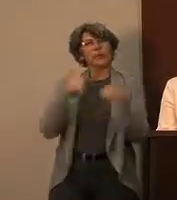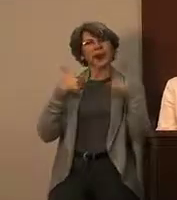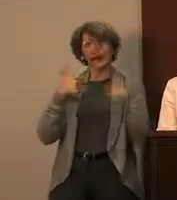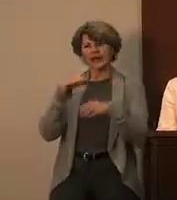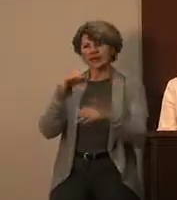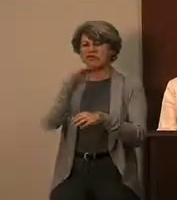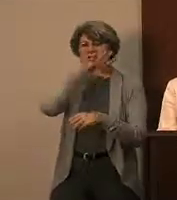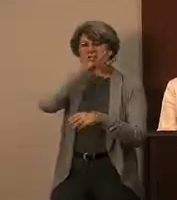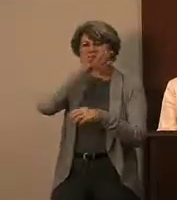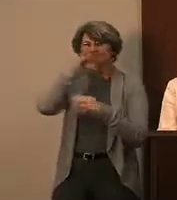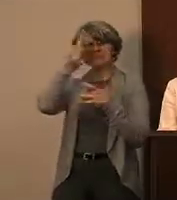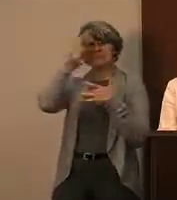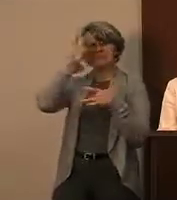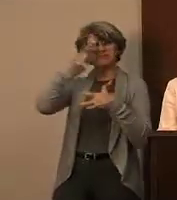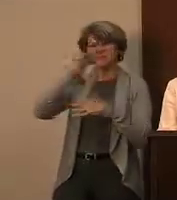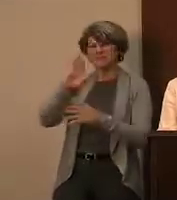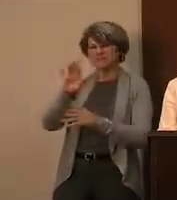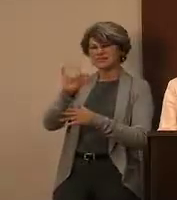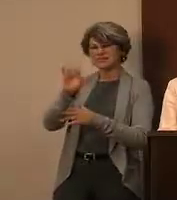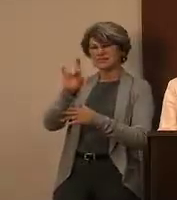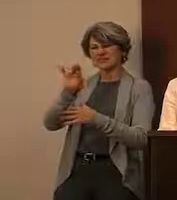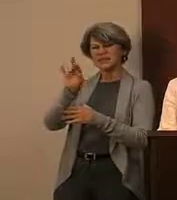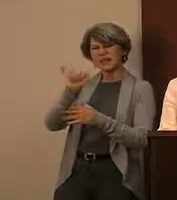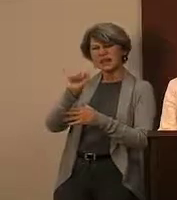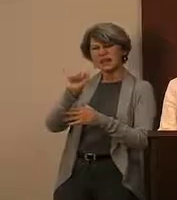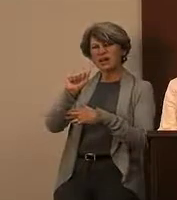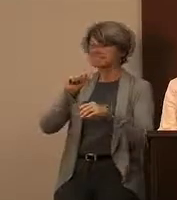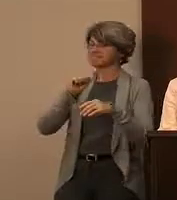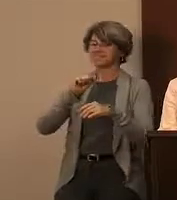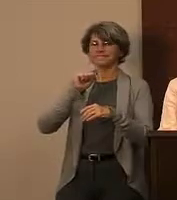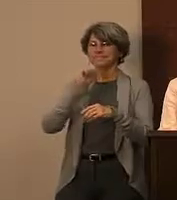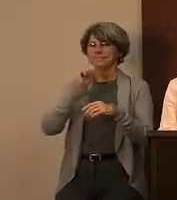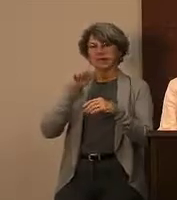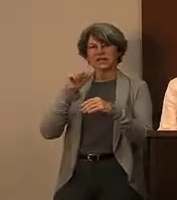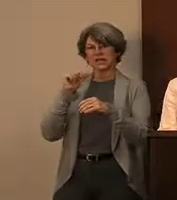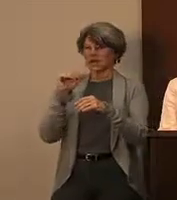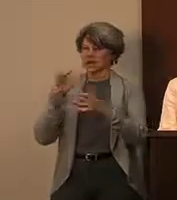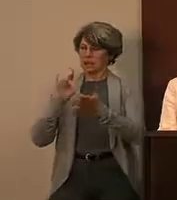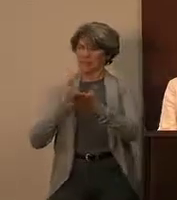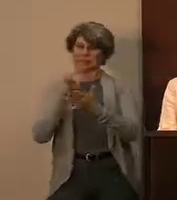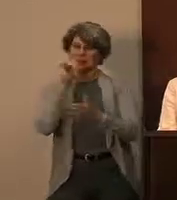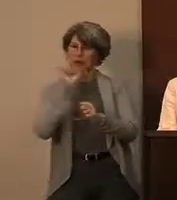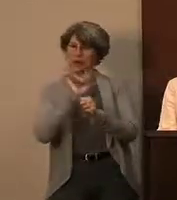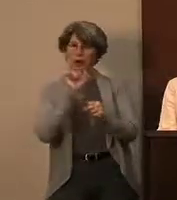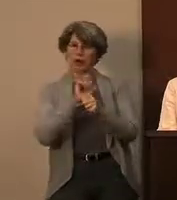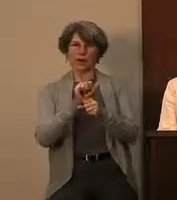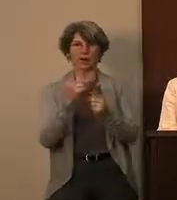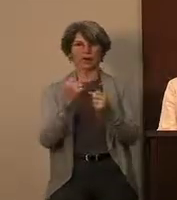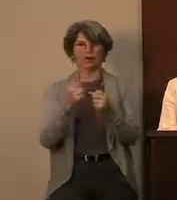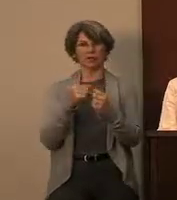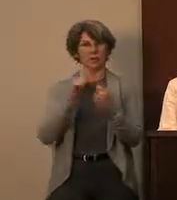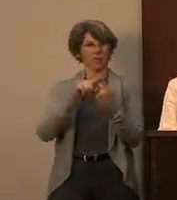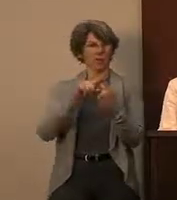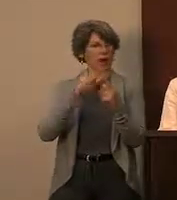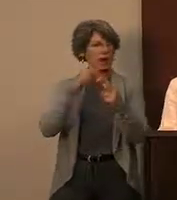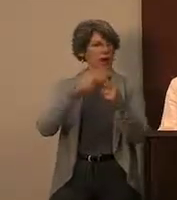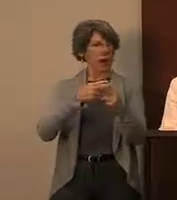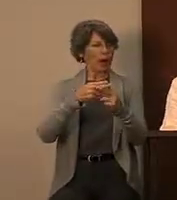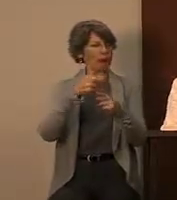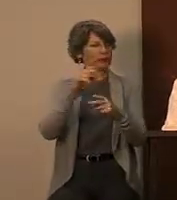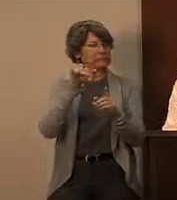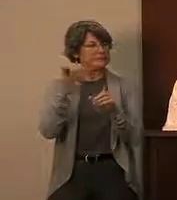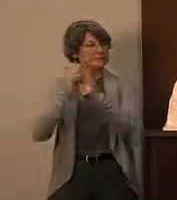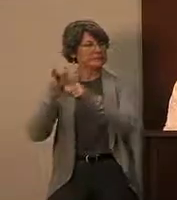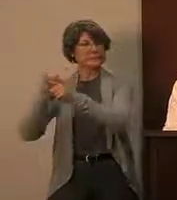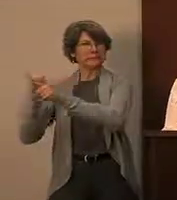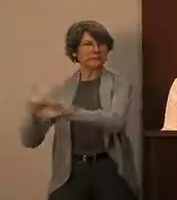resistant to antibiotics. There's one called methicillin resistant Staph